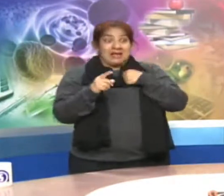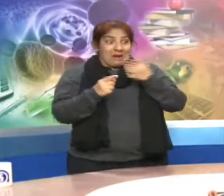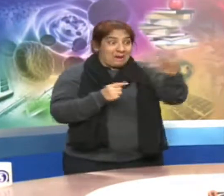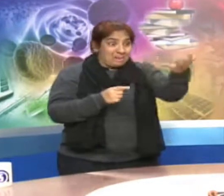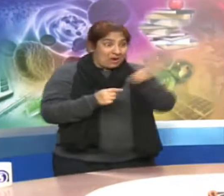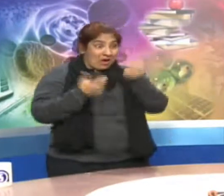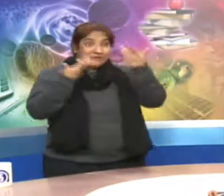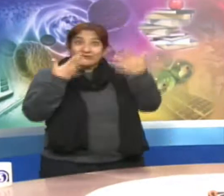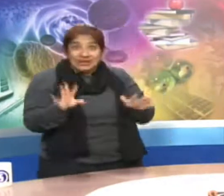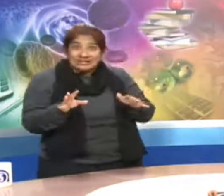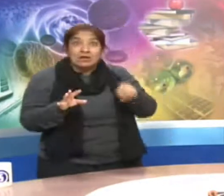be quality conscious.